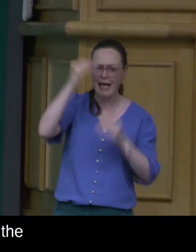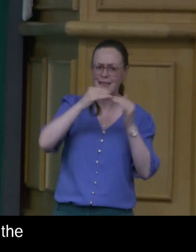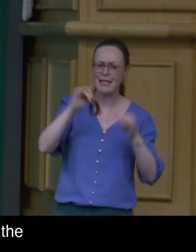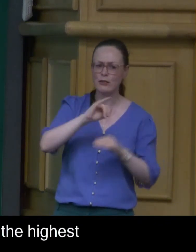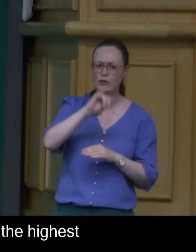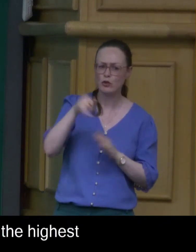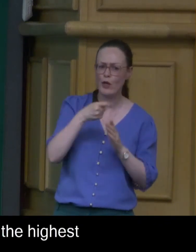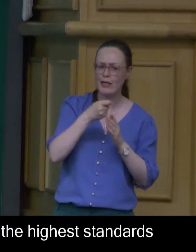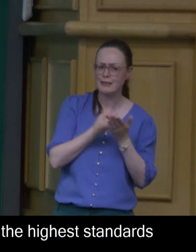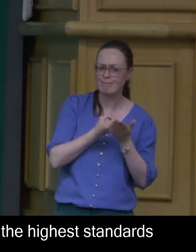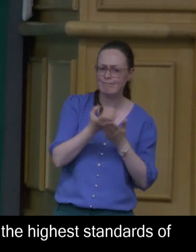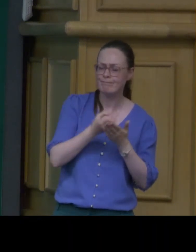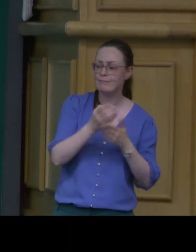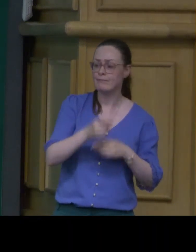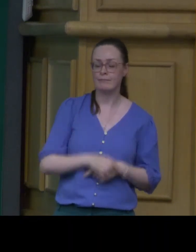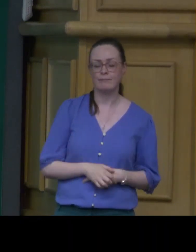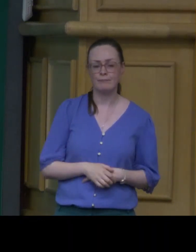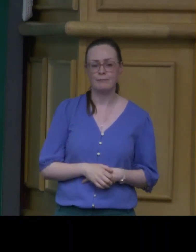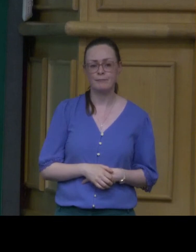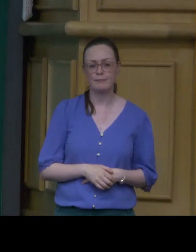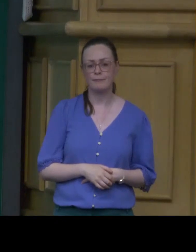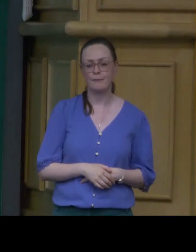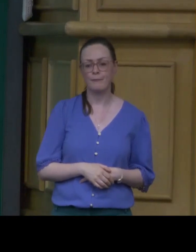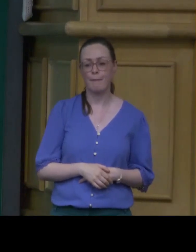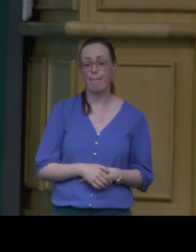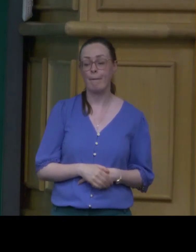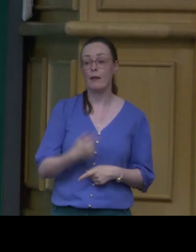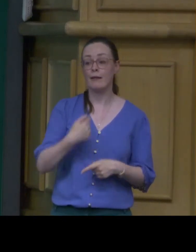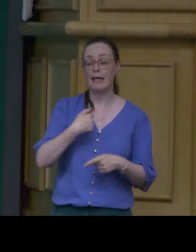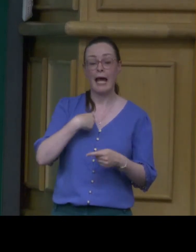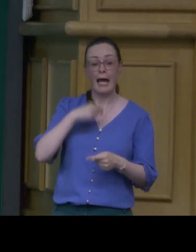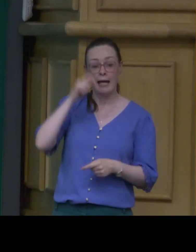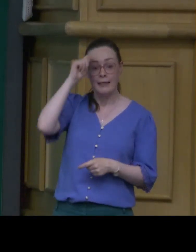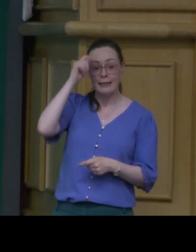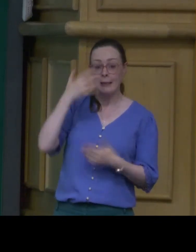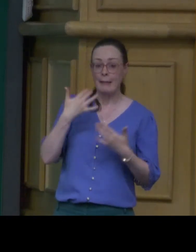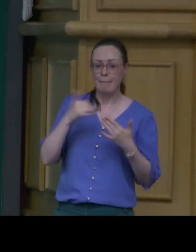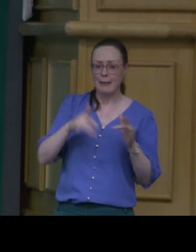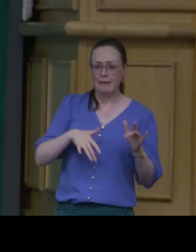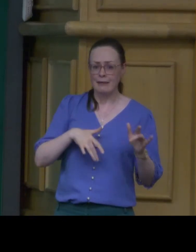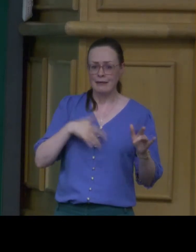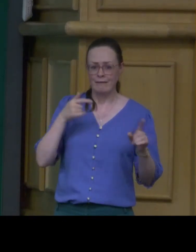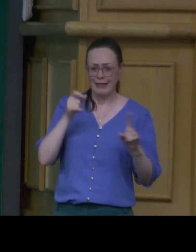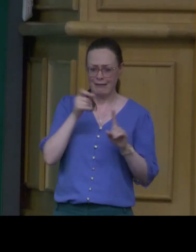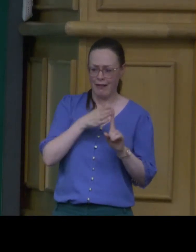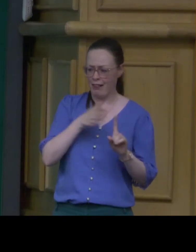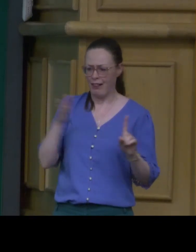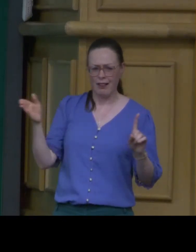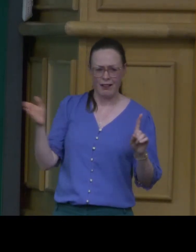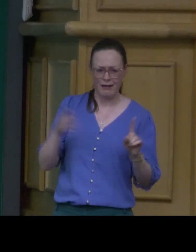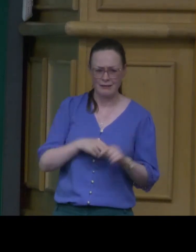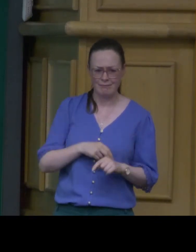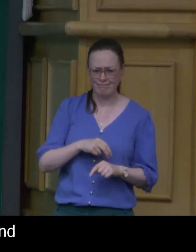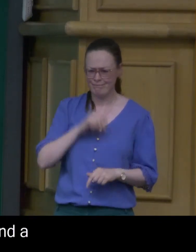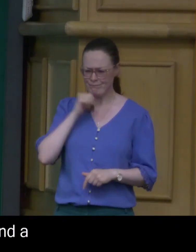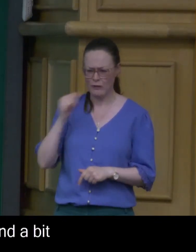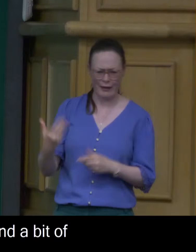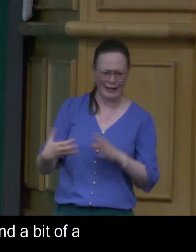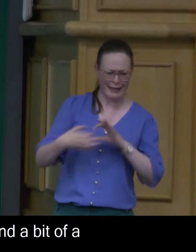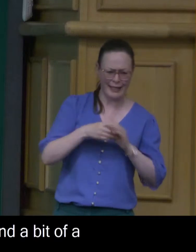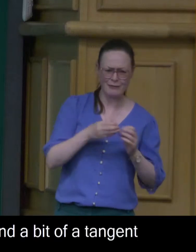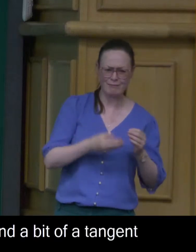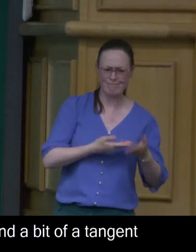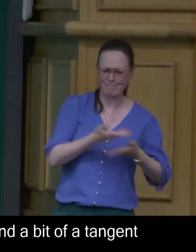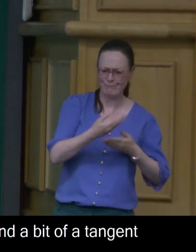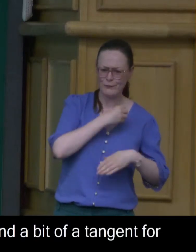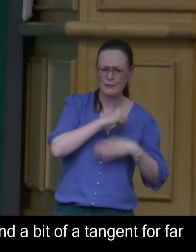journalism have always had way. And I think while that may sound a bit of a tangent or a bit far from some of the discussions that